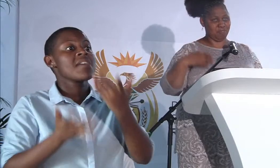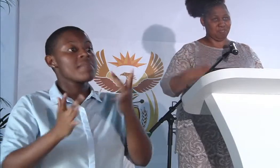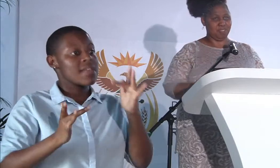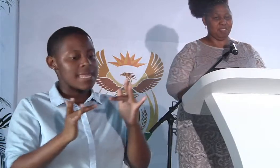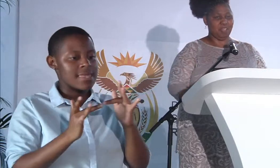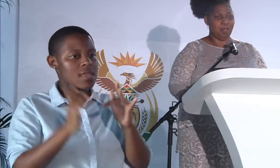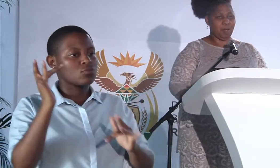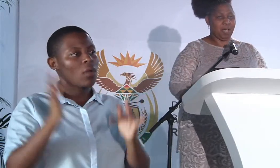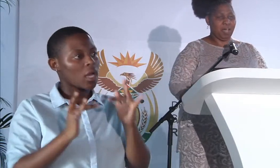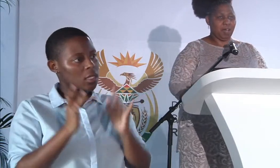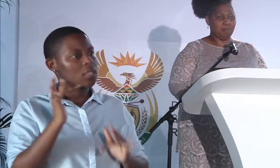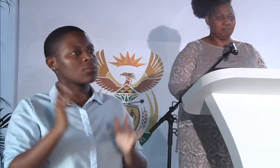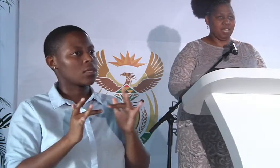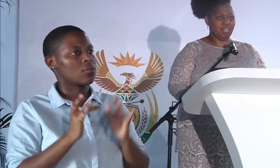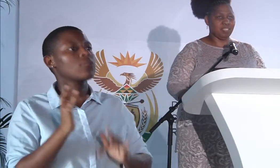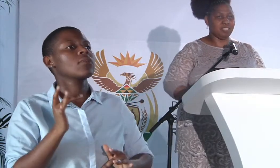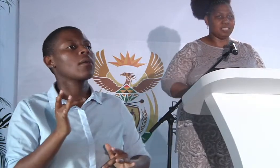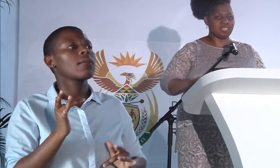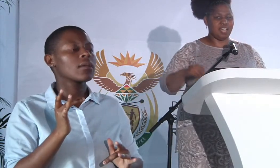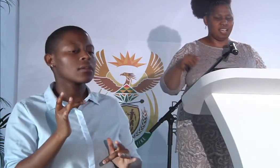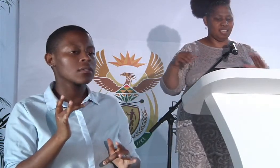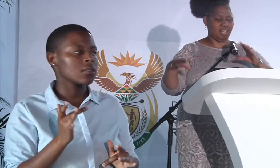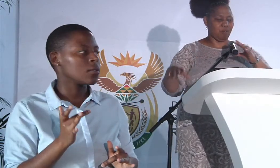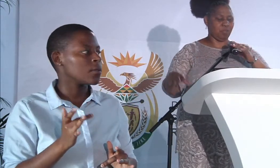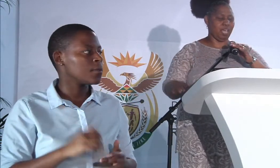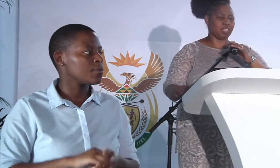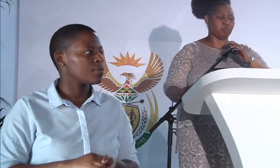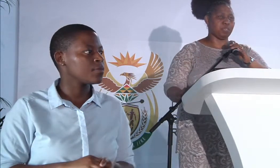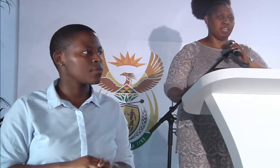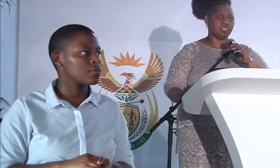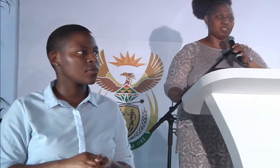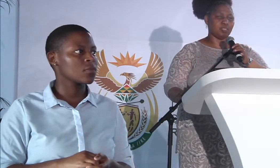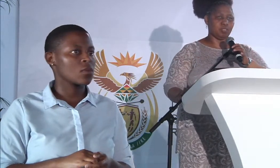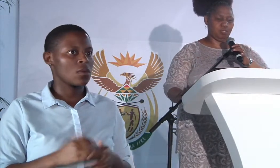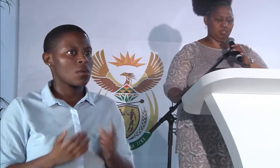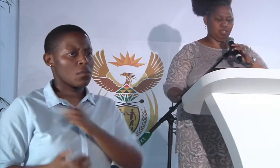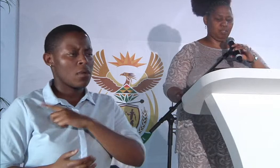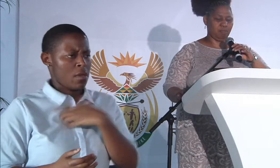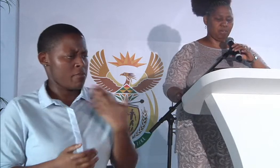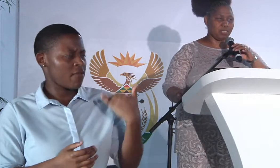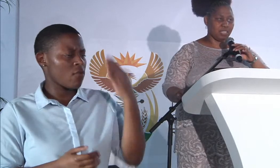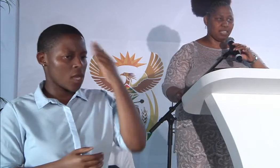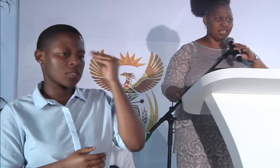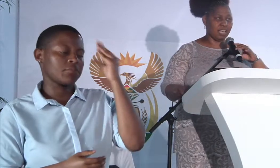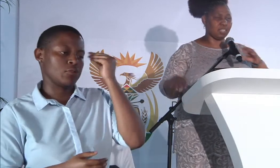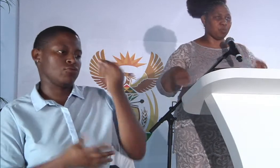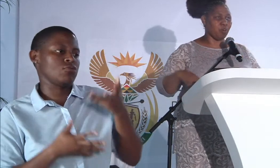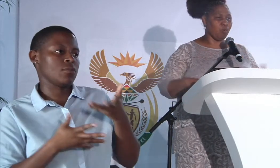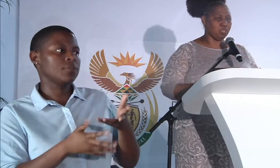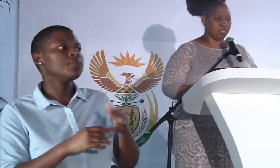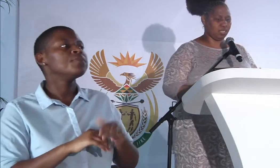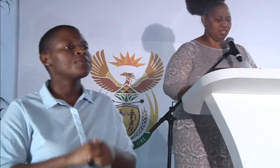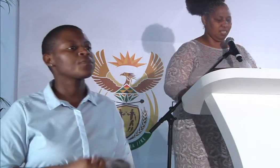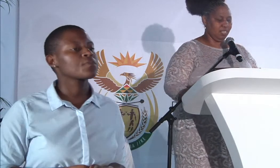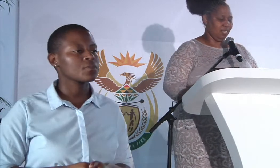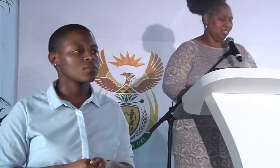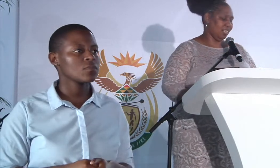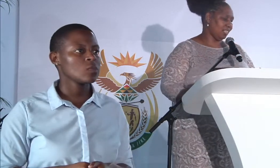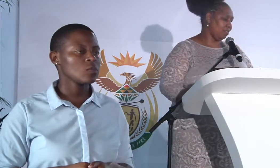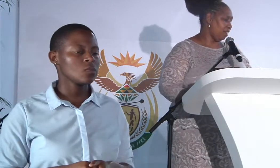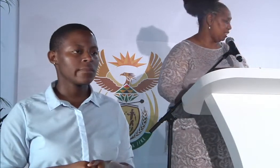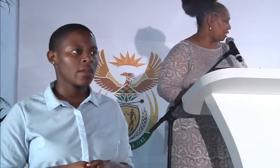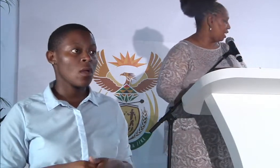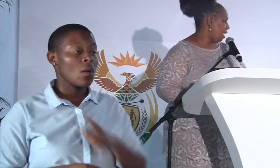unstable and we experience, because I think as we host